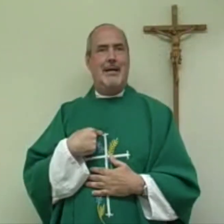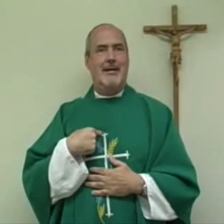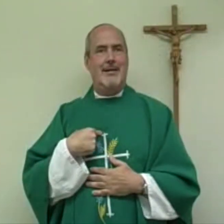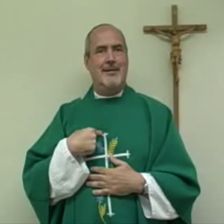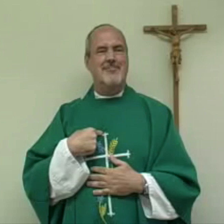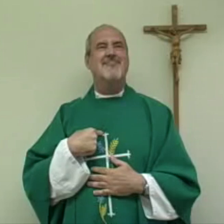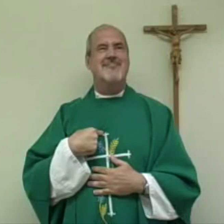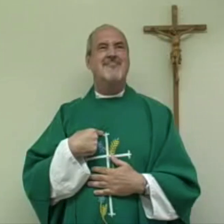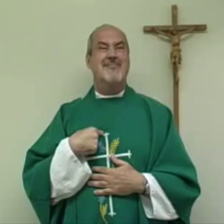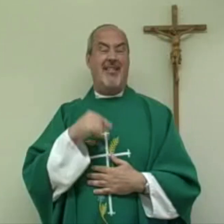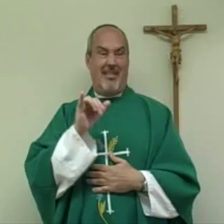have mercy on me."